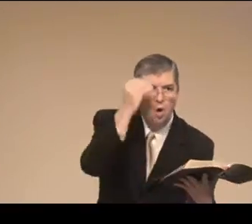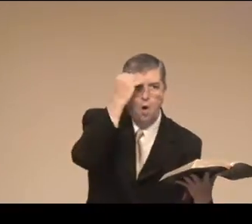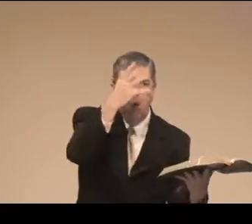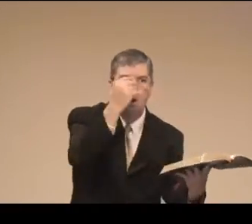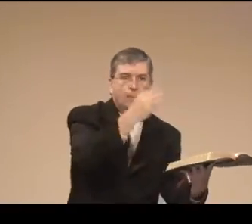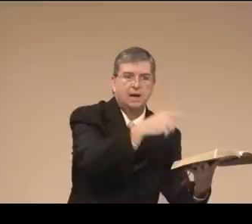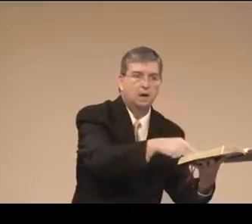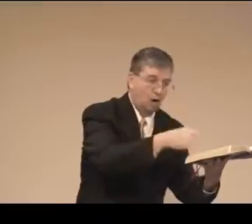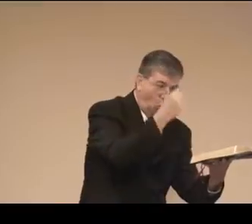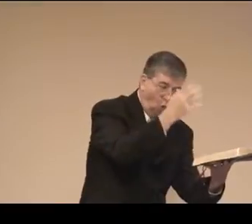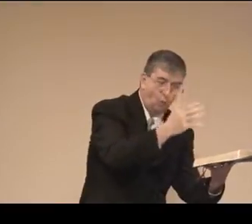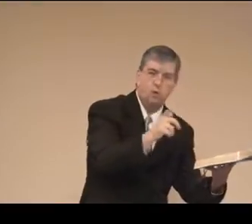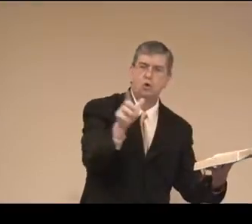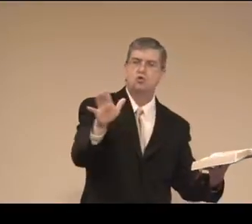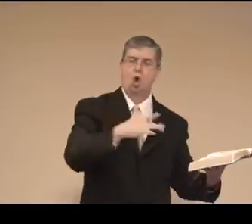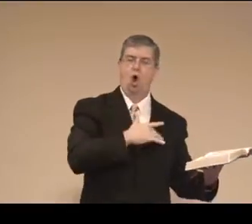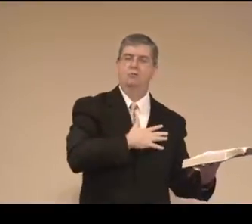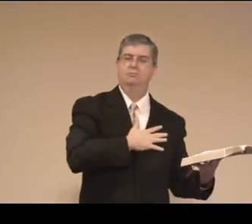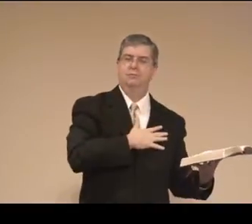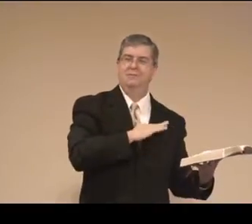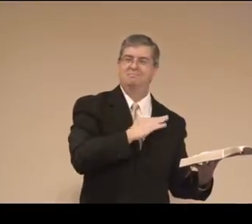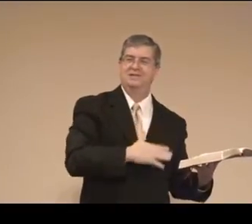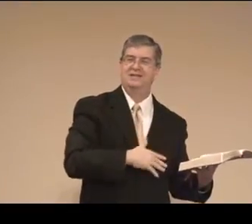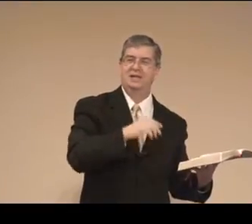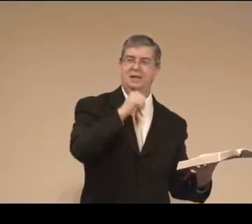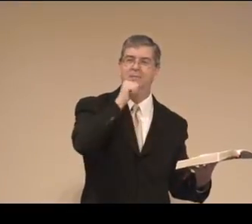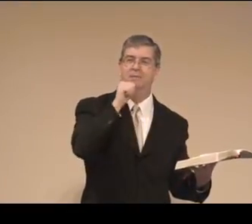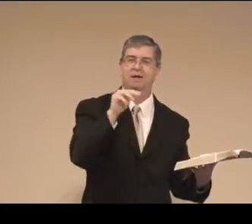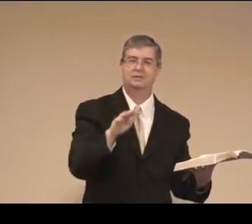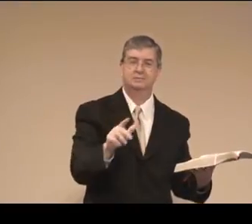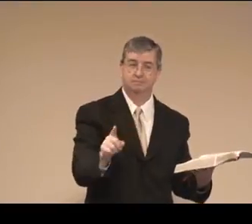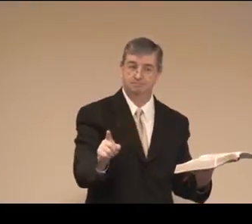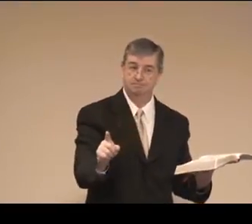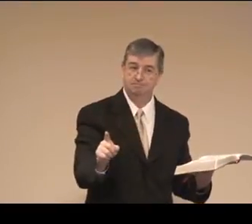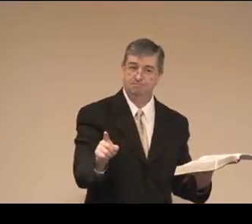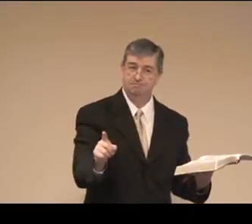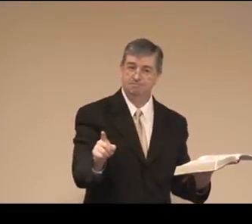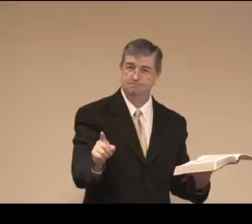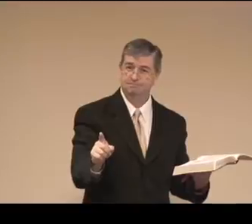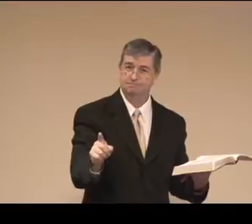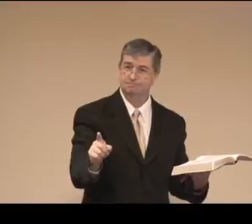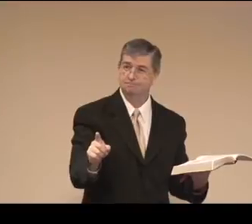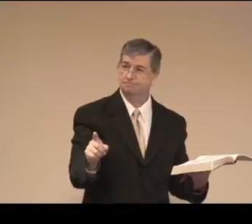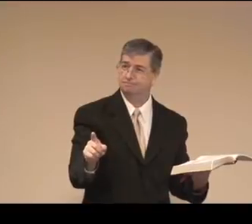at it, as we read it, as we obey it, as in your heart, you gather the peace, right? It's a